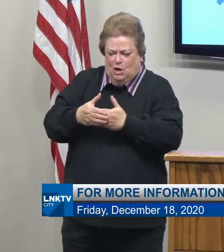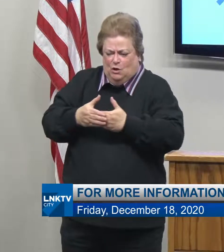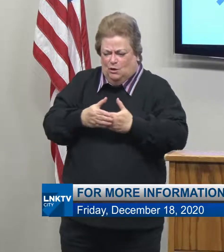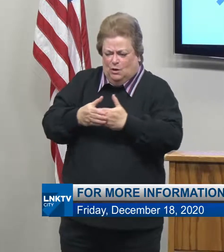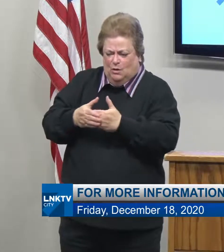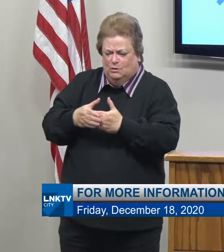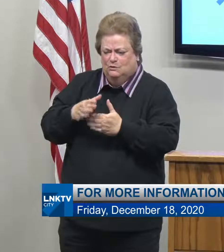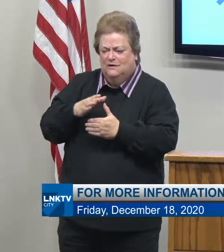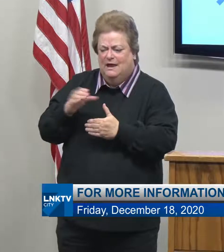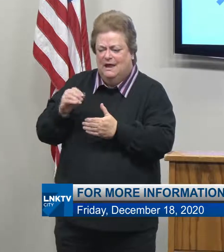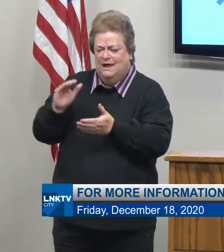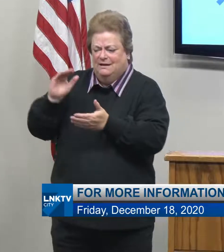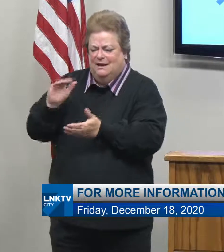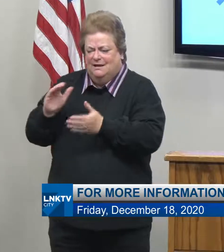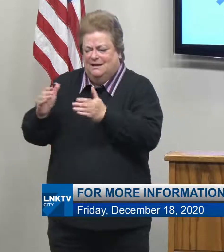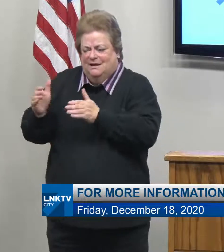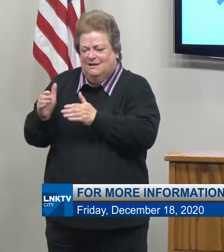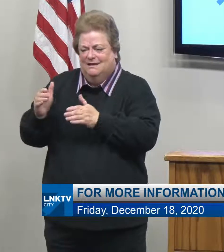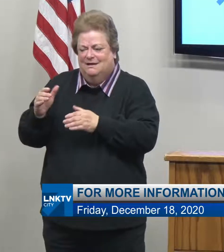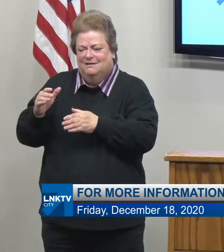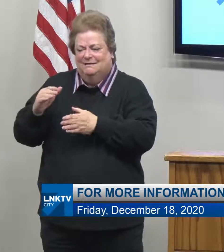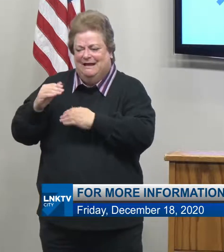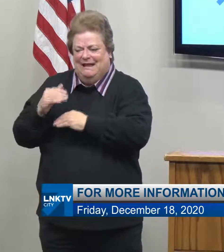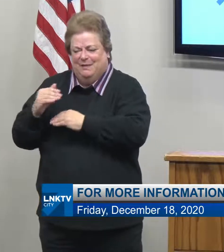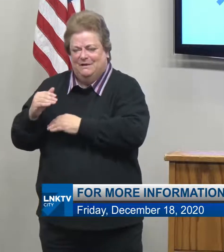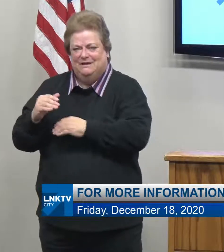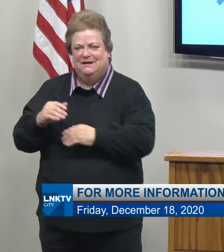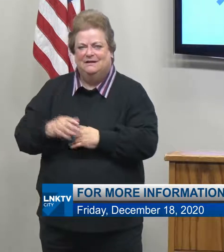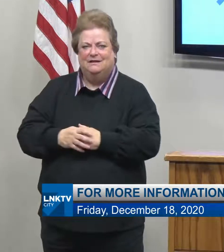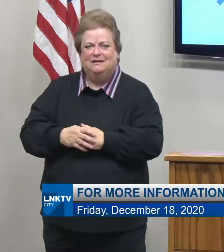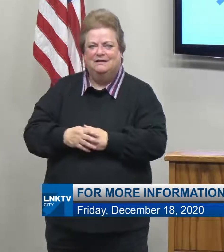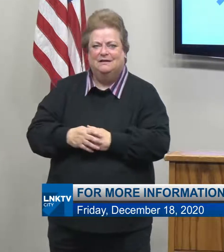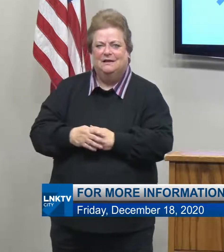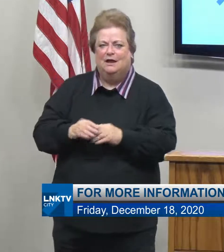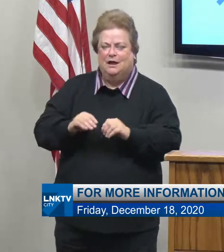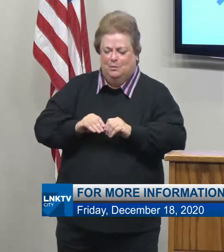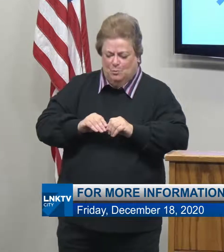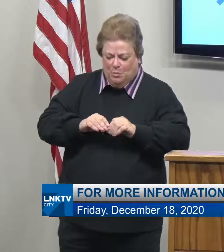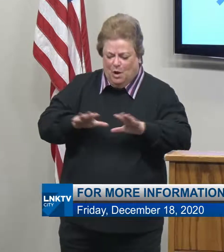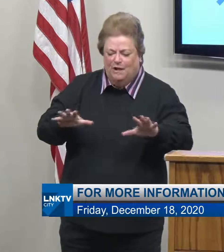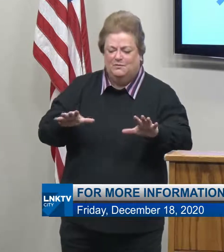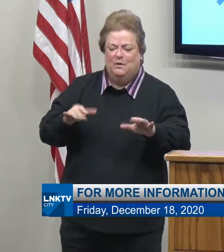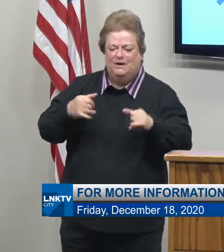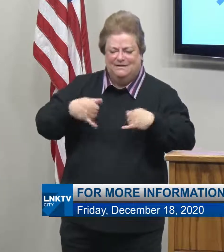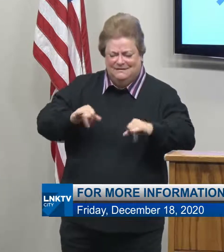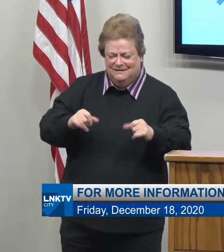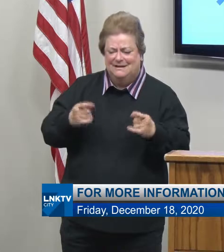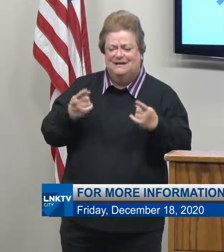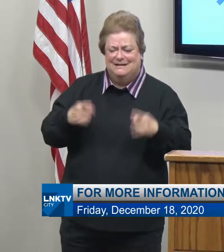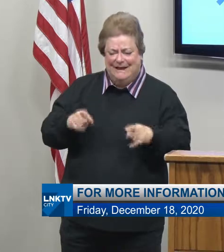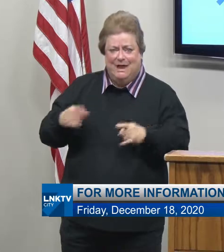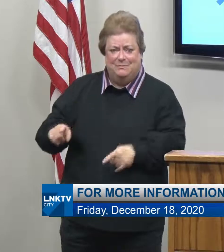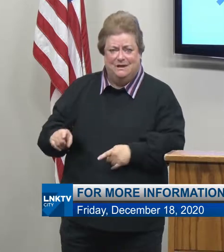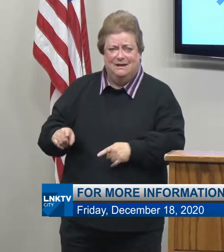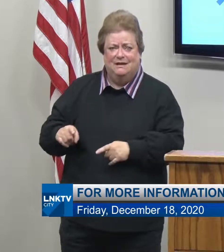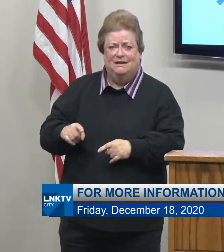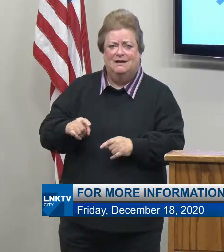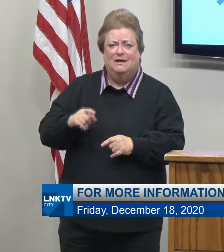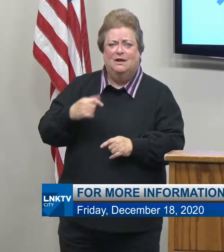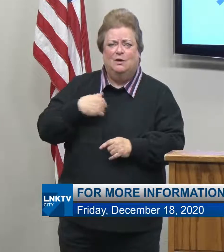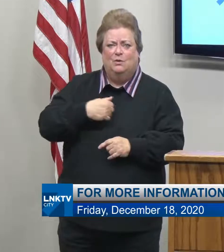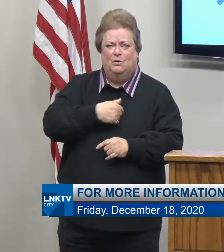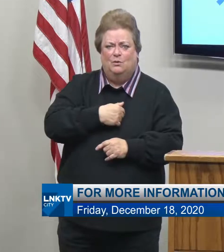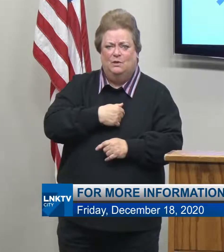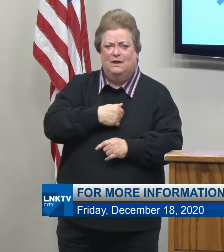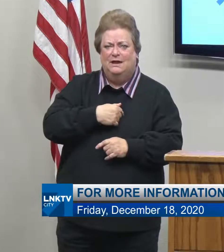confined spaces. Broad community spread still exists, and your risk of contracting COVID-19 is dependent on